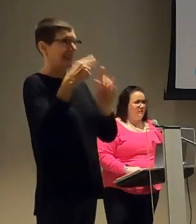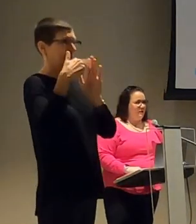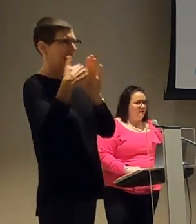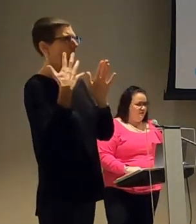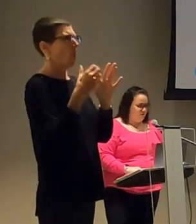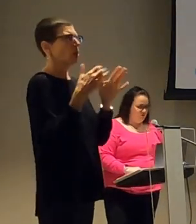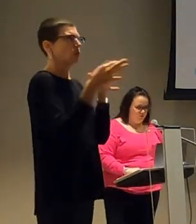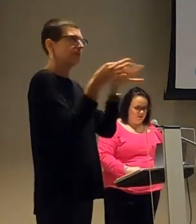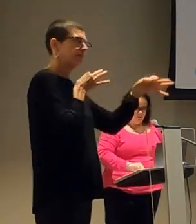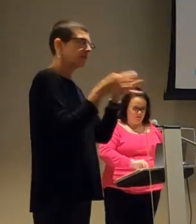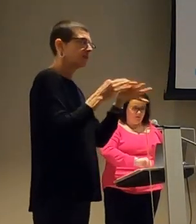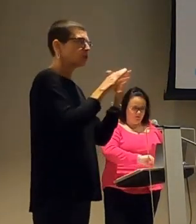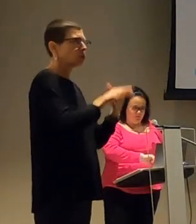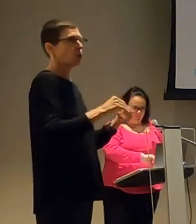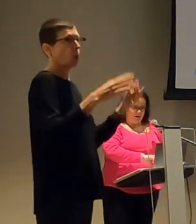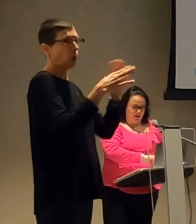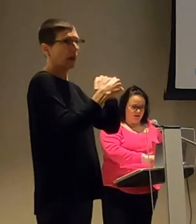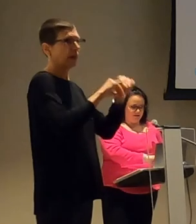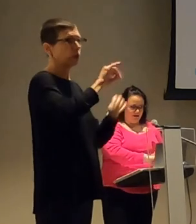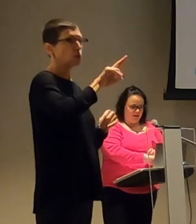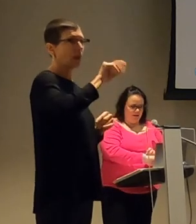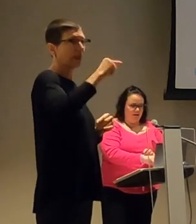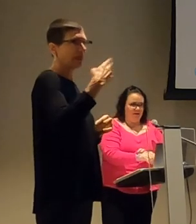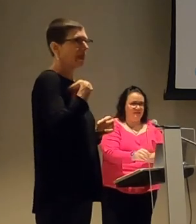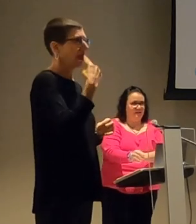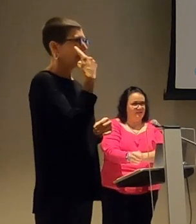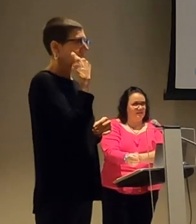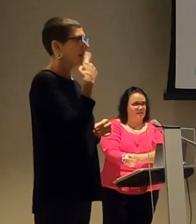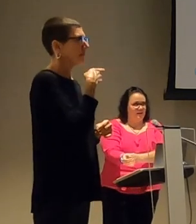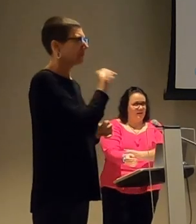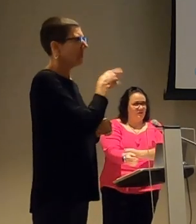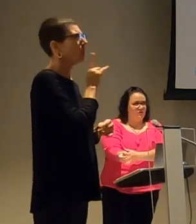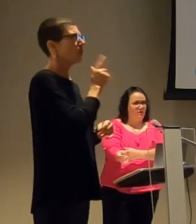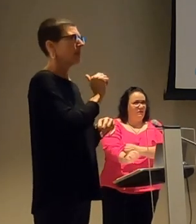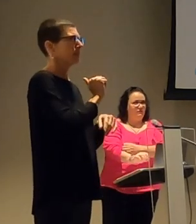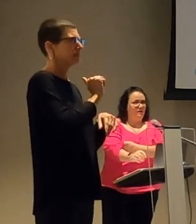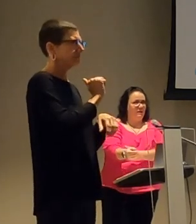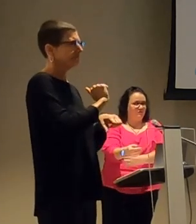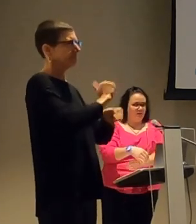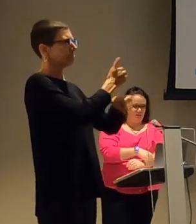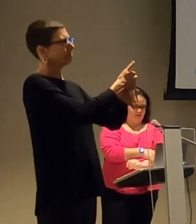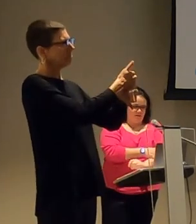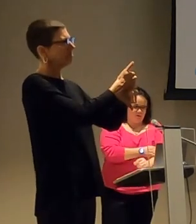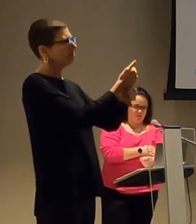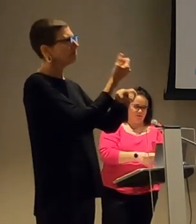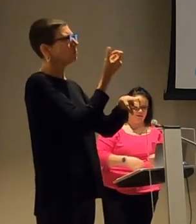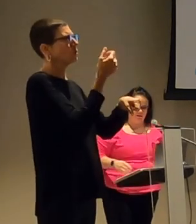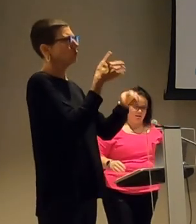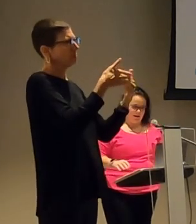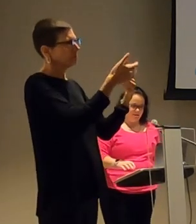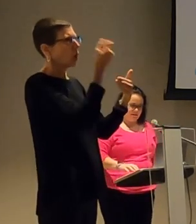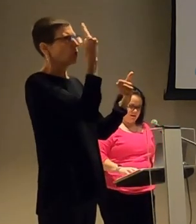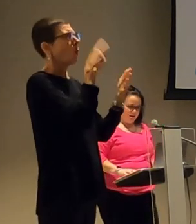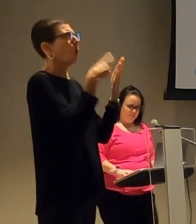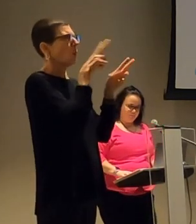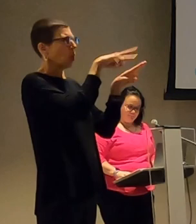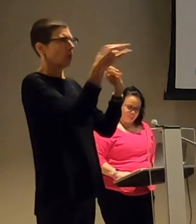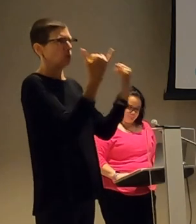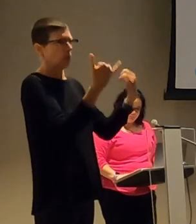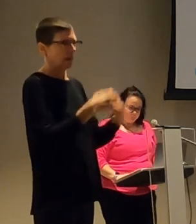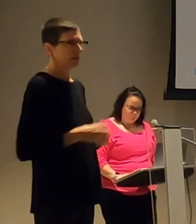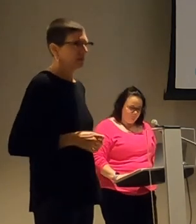you the story of Judith because I think it sets the stage for everything that we're going to look at